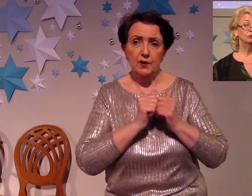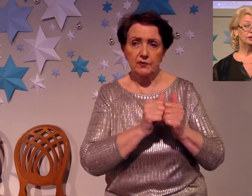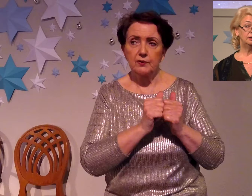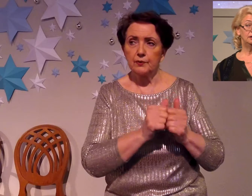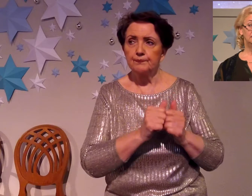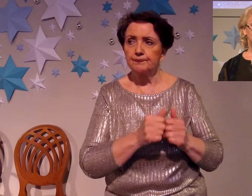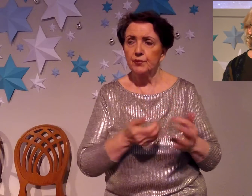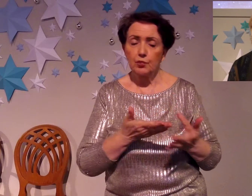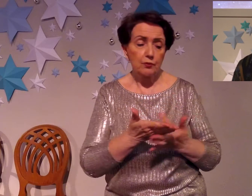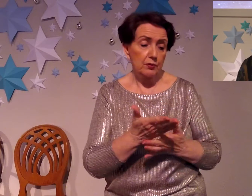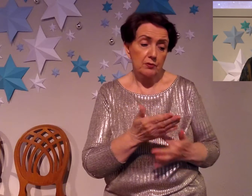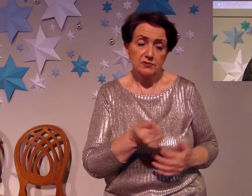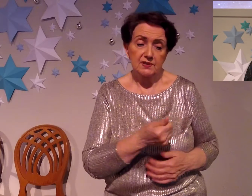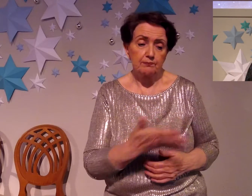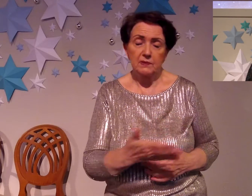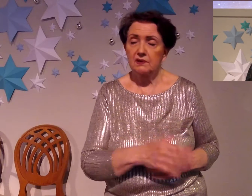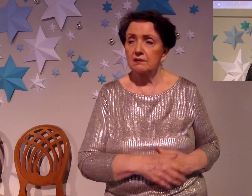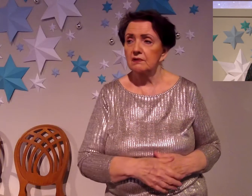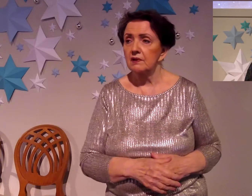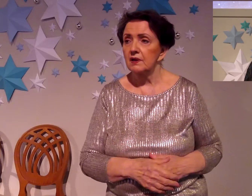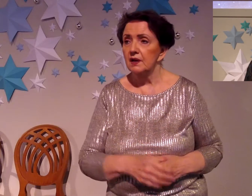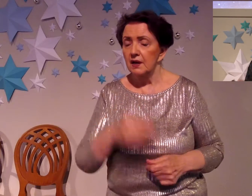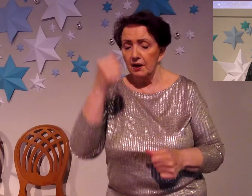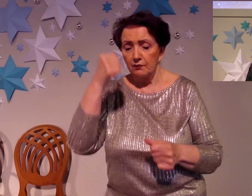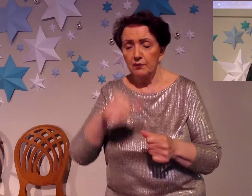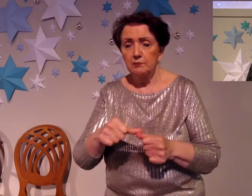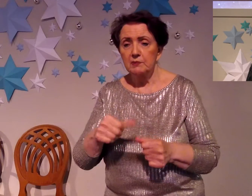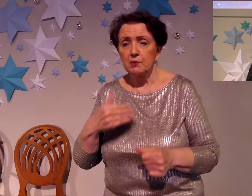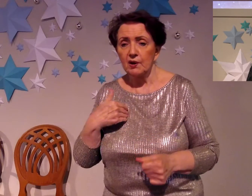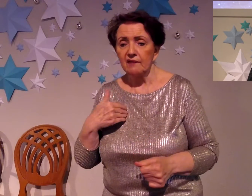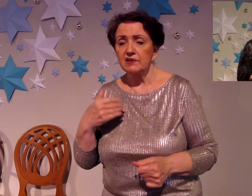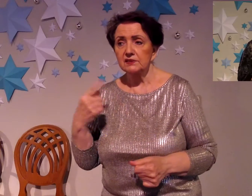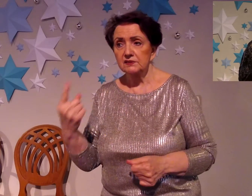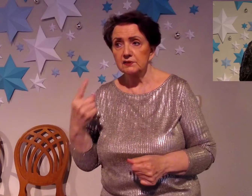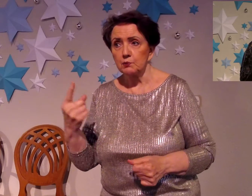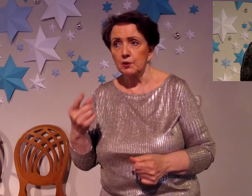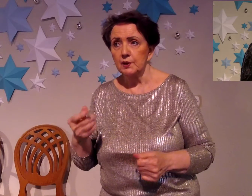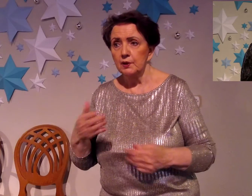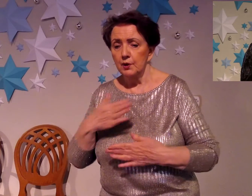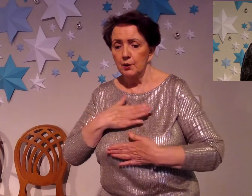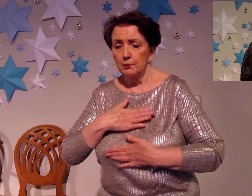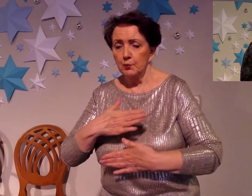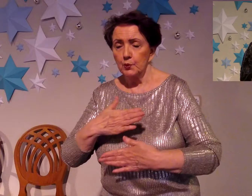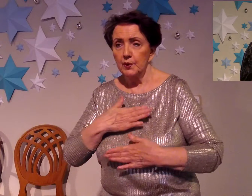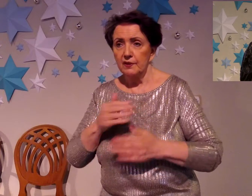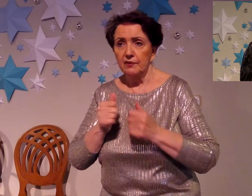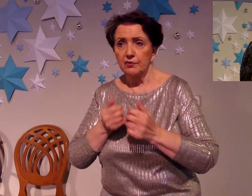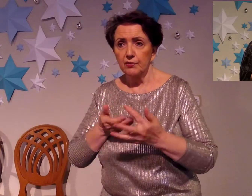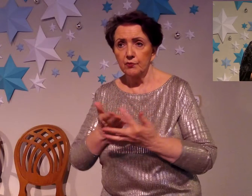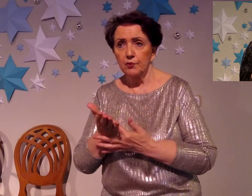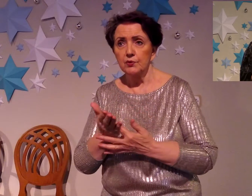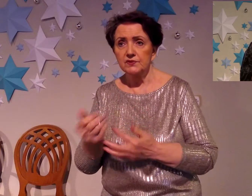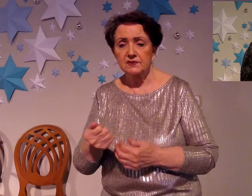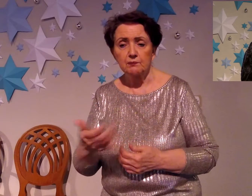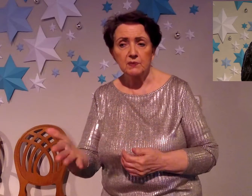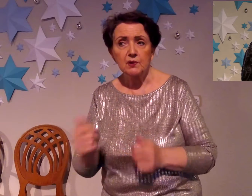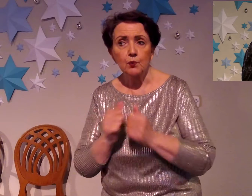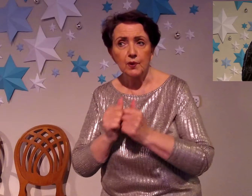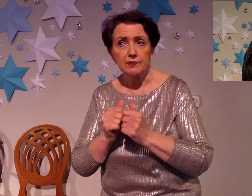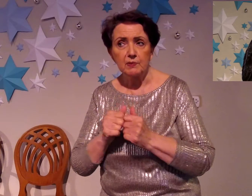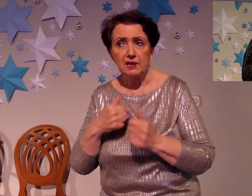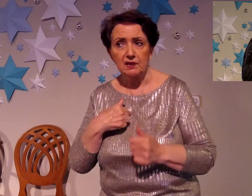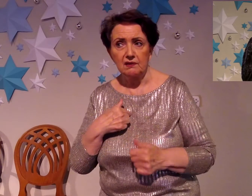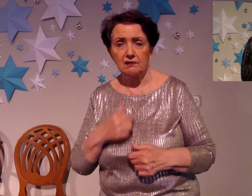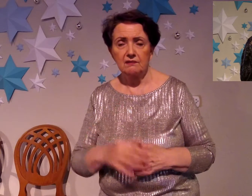can certainly remember having had someone breathe through something with me. Walk with me